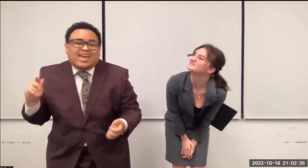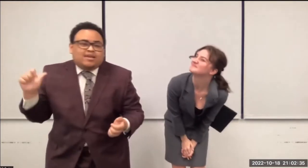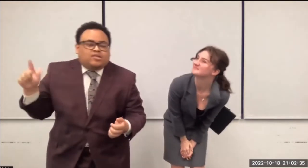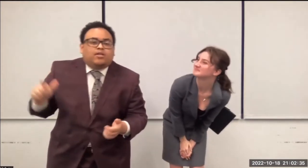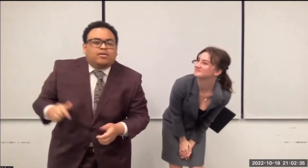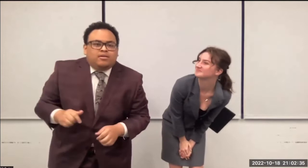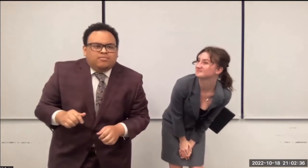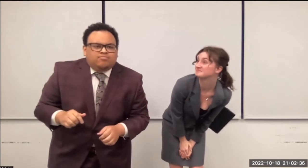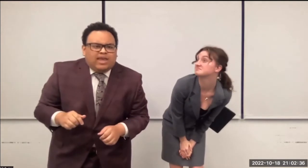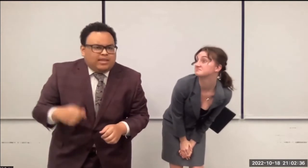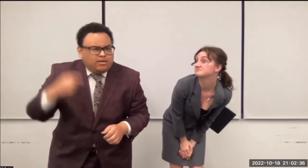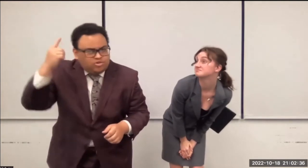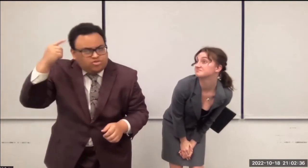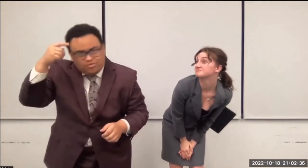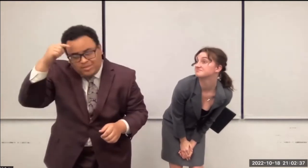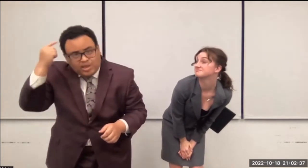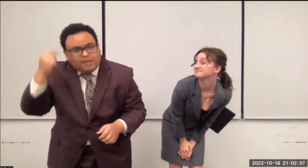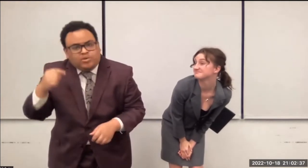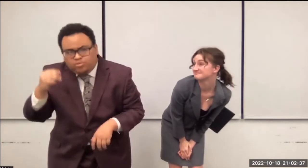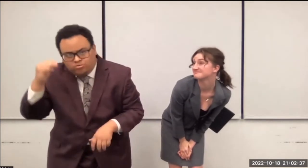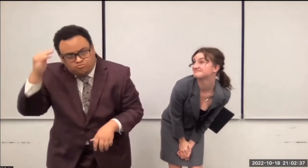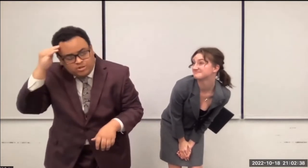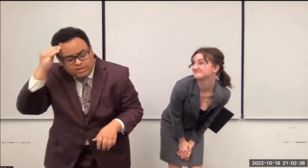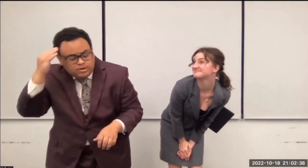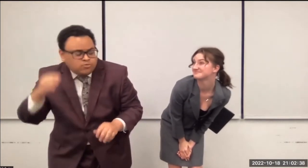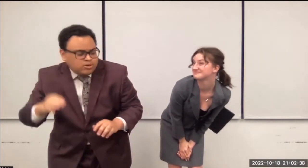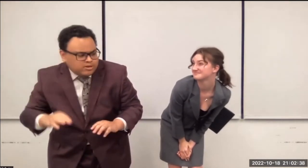BASL, a language which only Black people really knew.